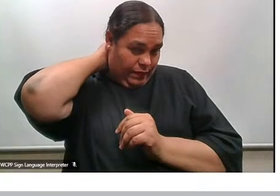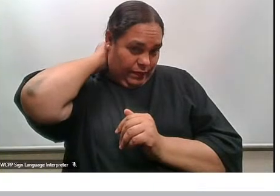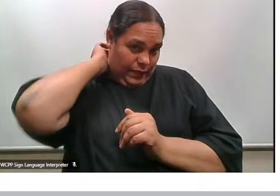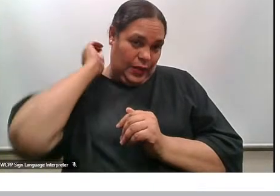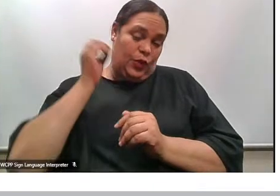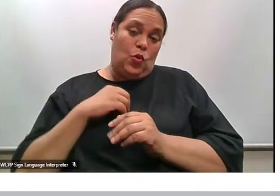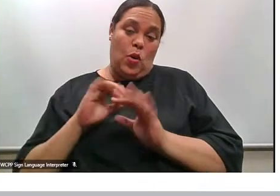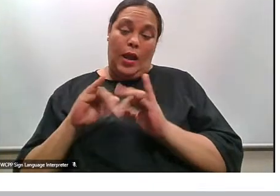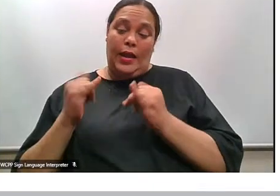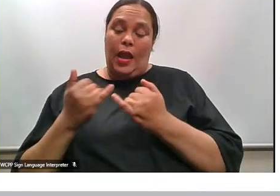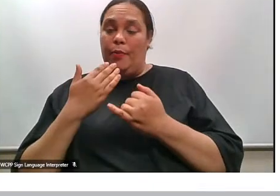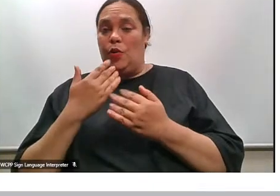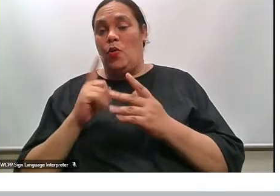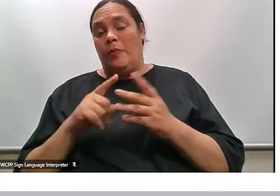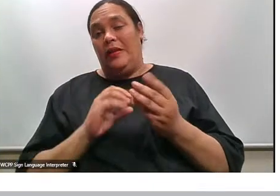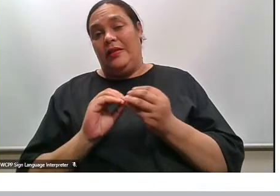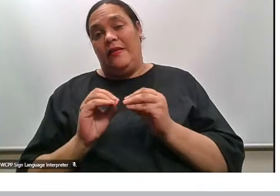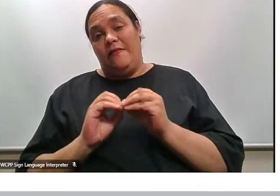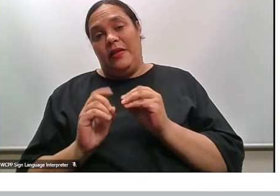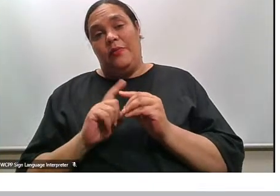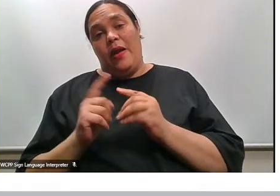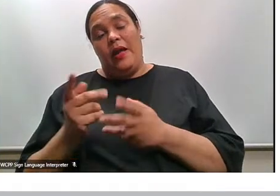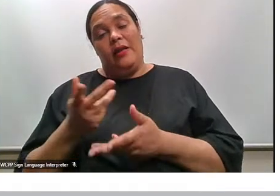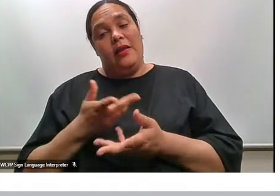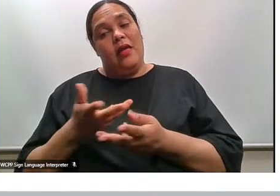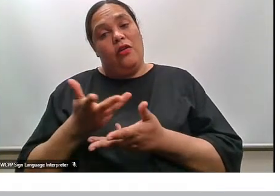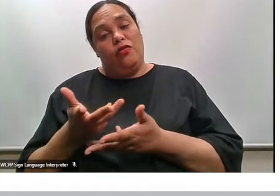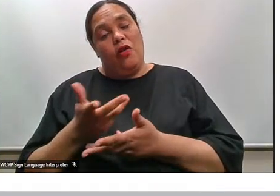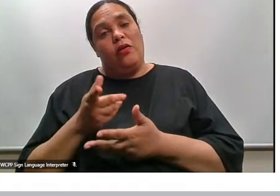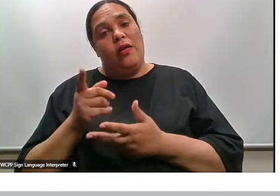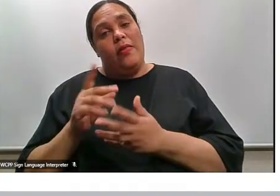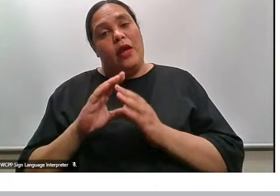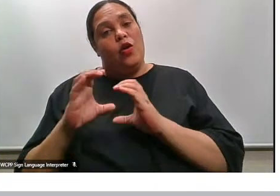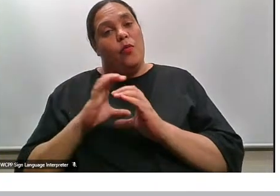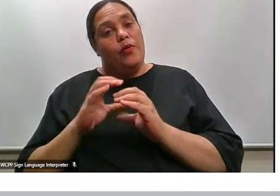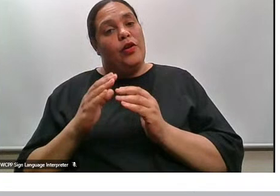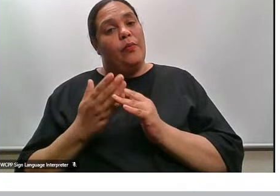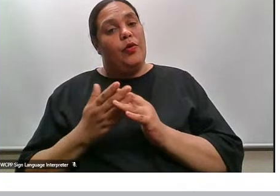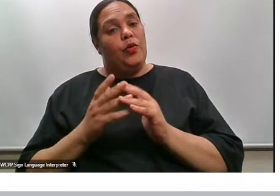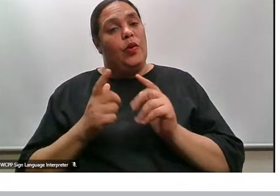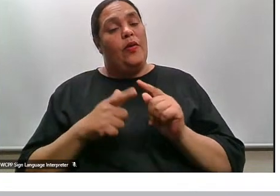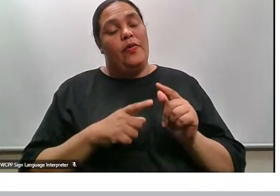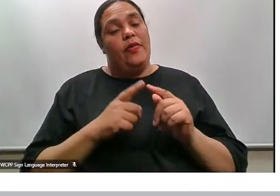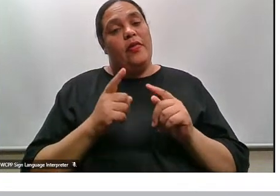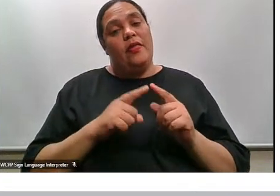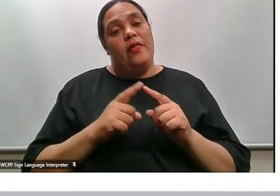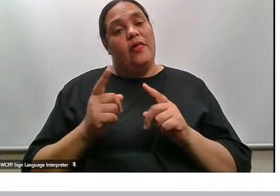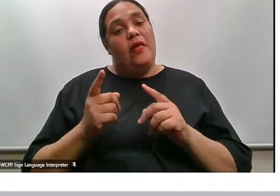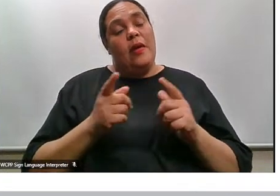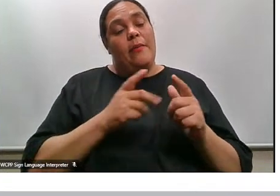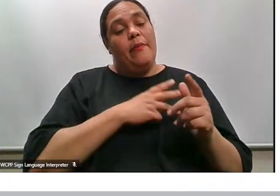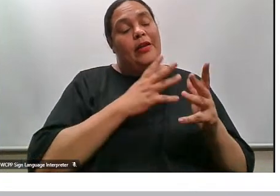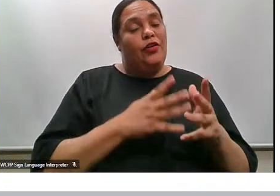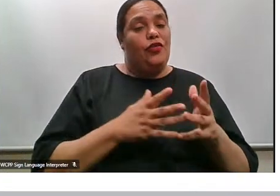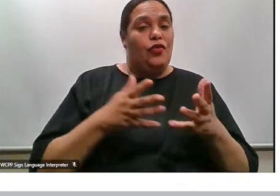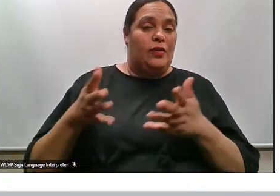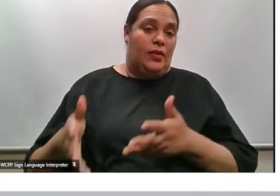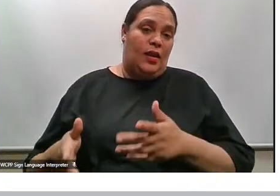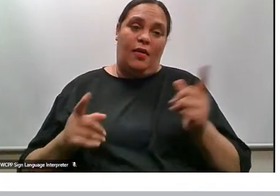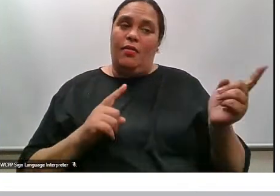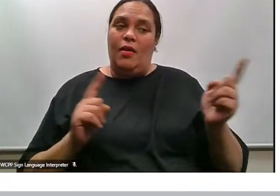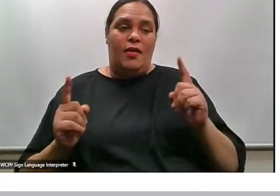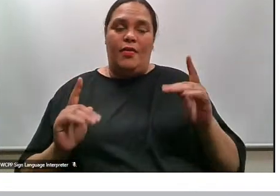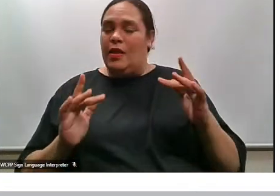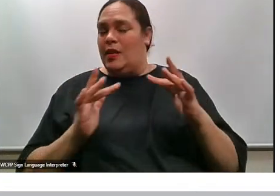company, and the liaison or the conduct or the communication between the landlord and the managers on this was not